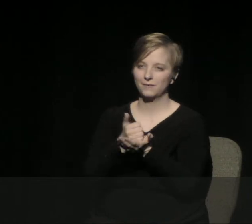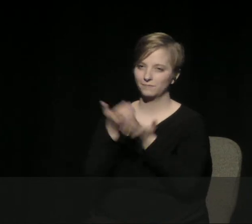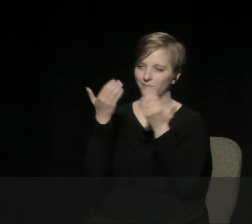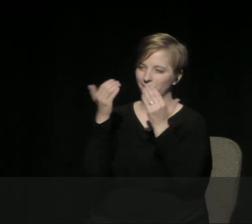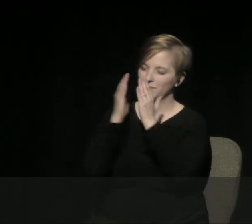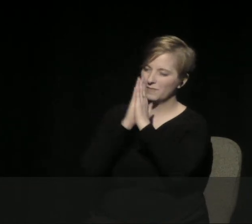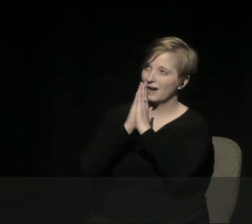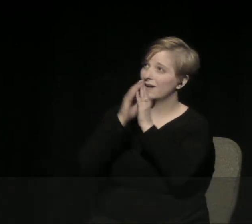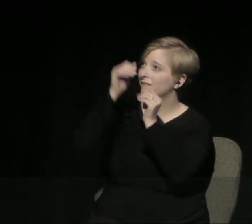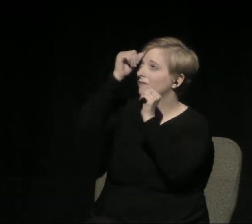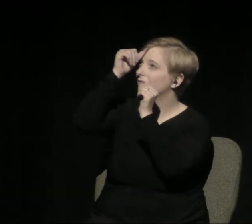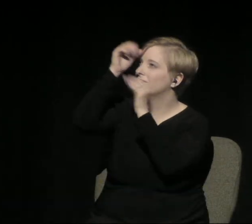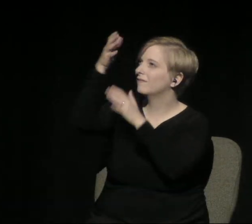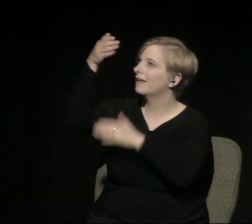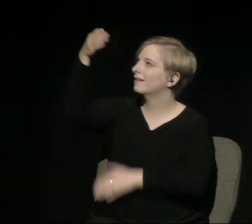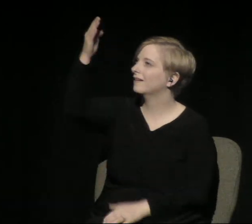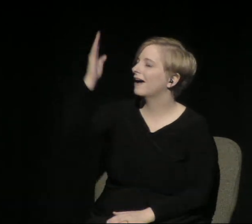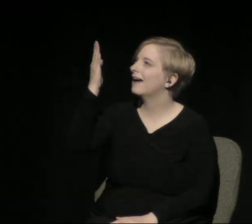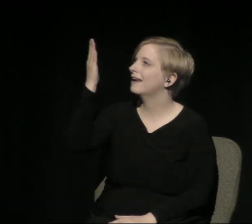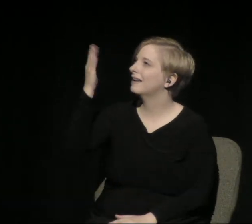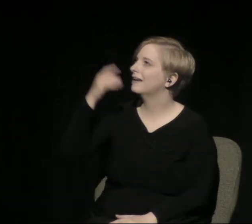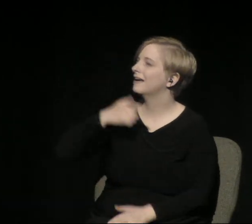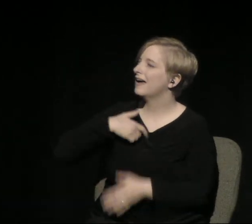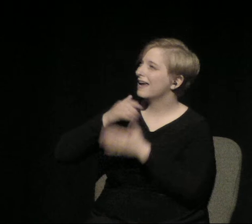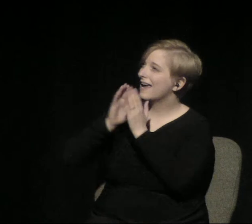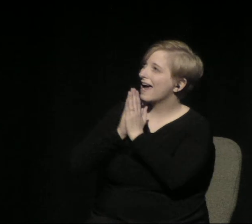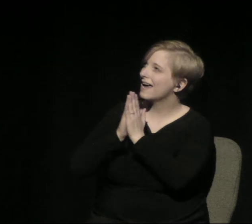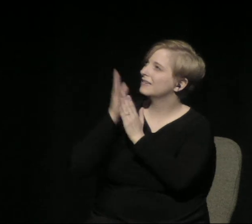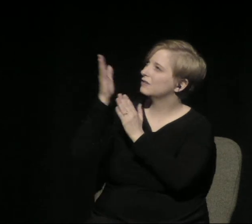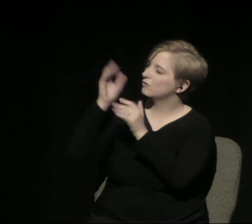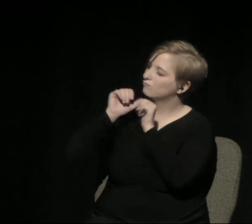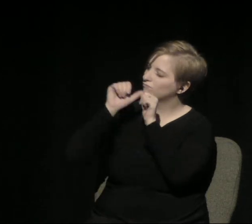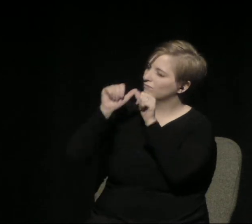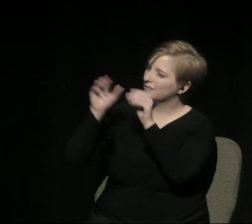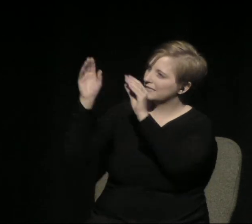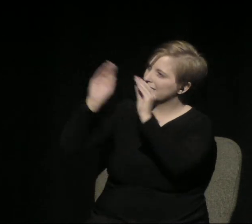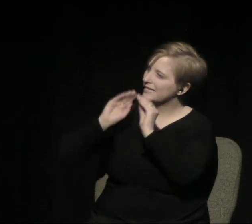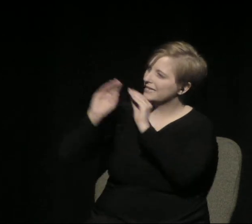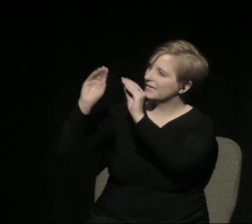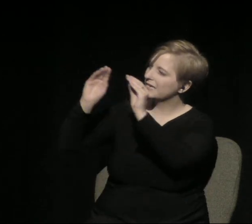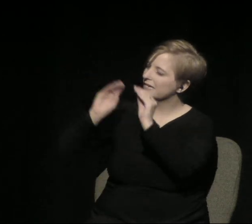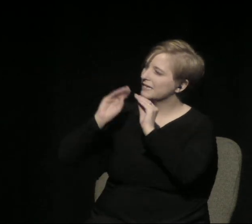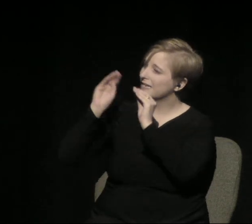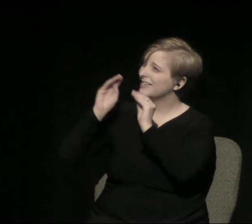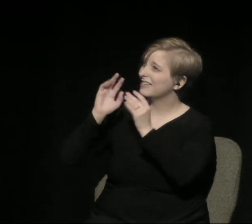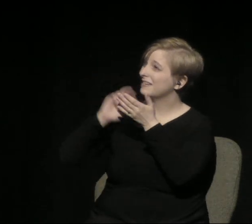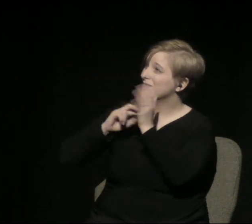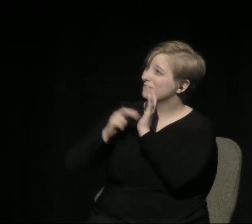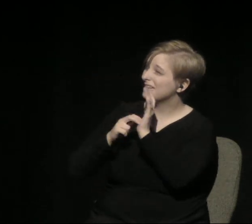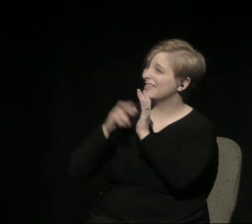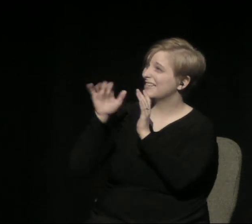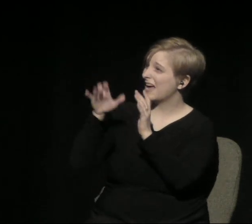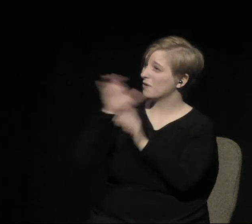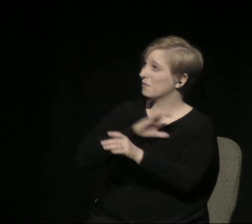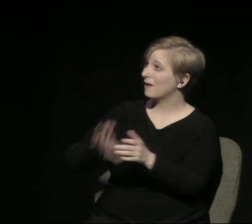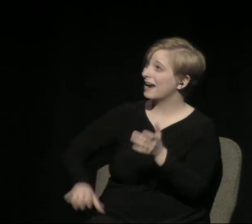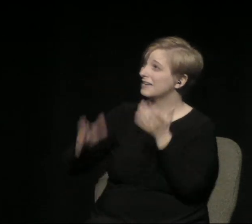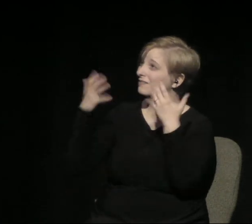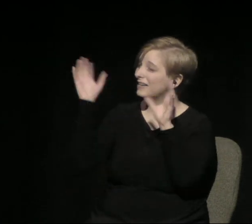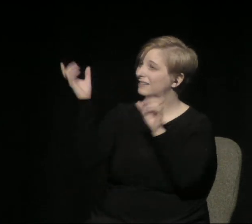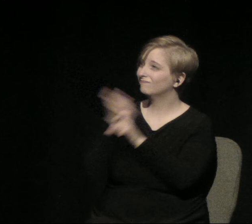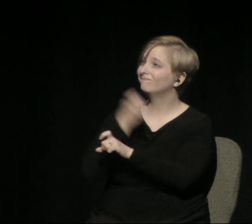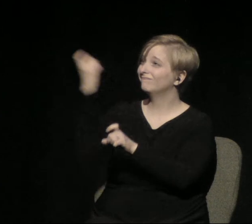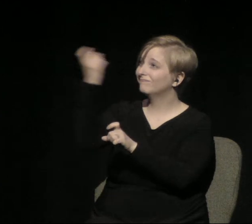Let's pray together. Father God, I ask that you continue to teach me and you teach us what it all means, the finished work of Christ. How do